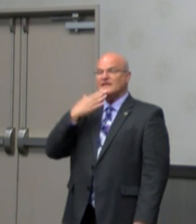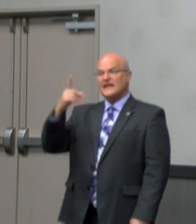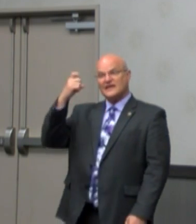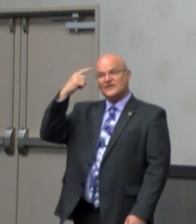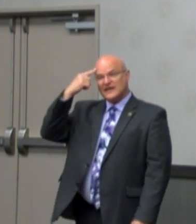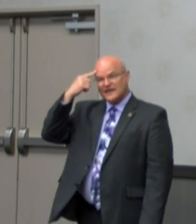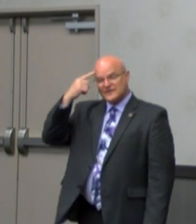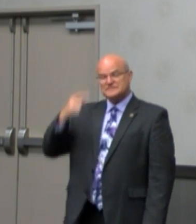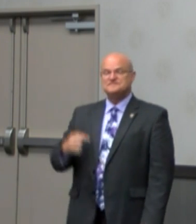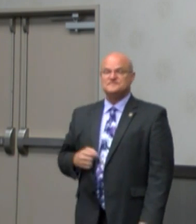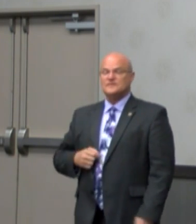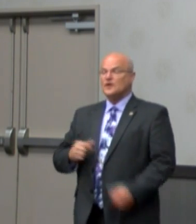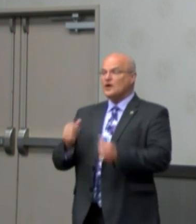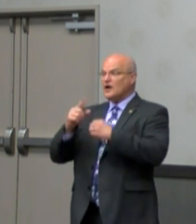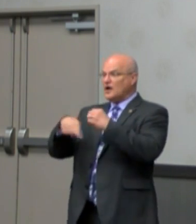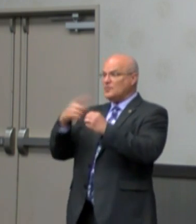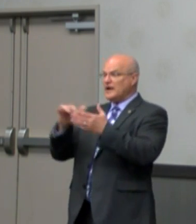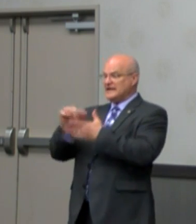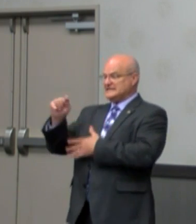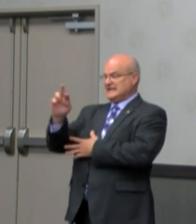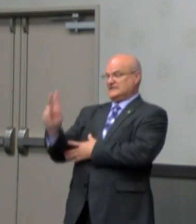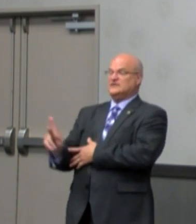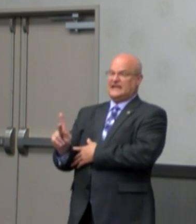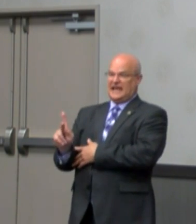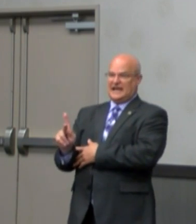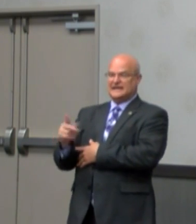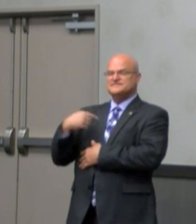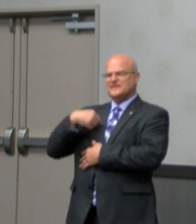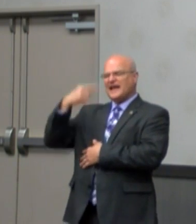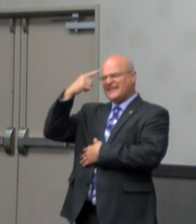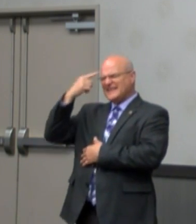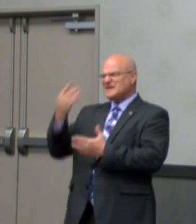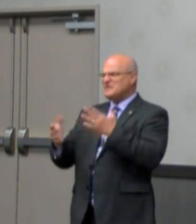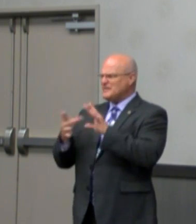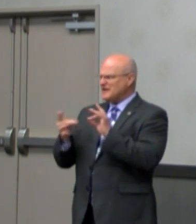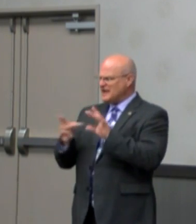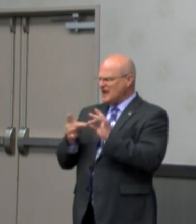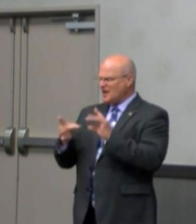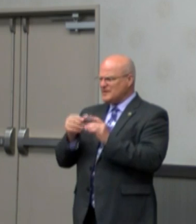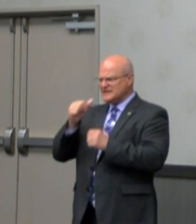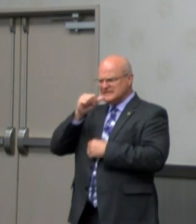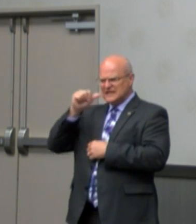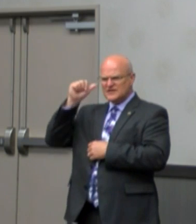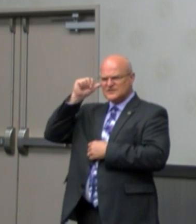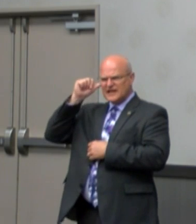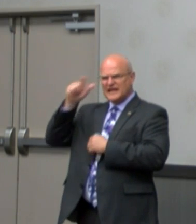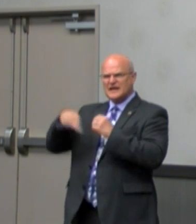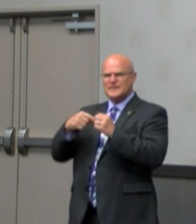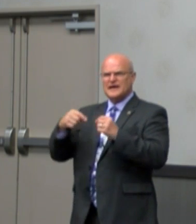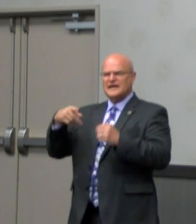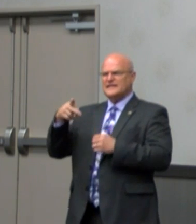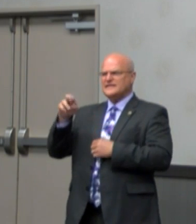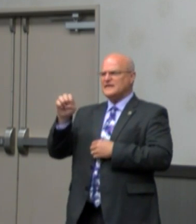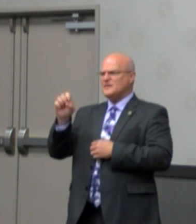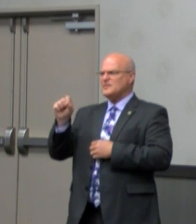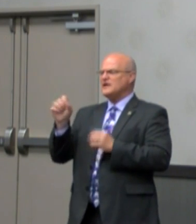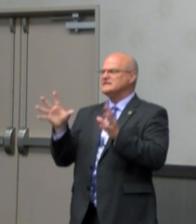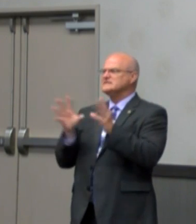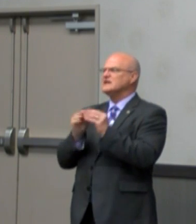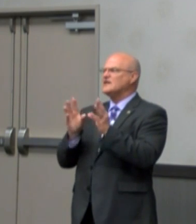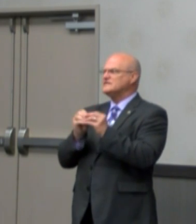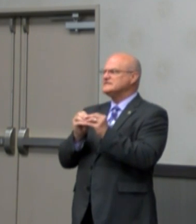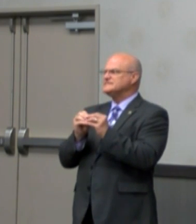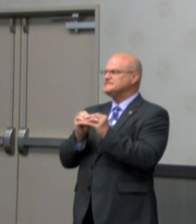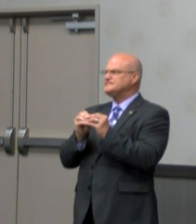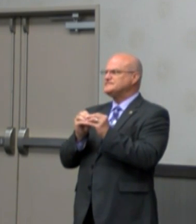Governor, with regard to Texarkana, I think maybe a comment I made yesterday at our press briefing